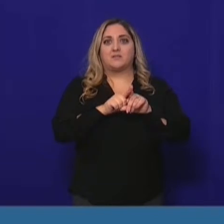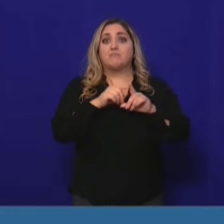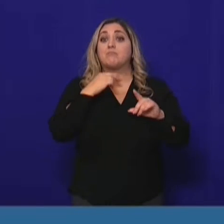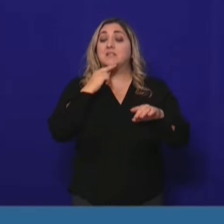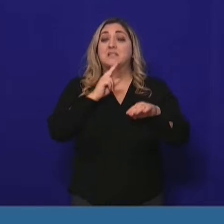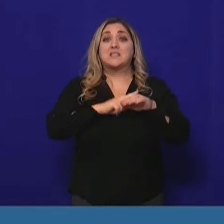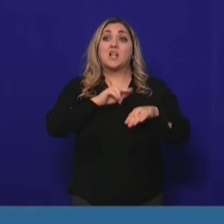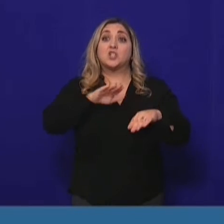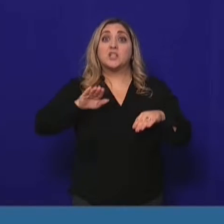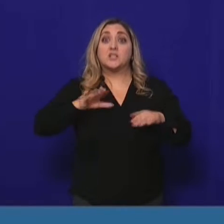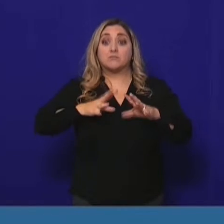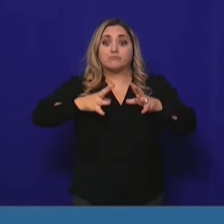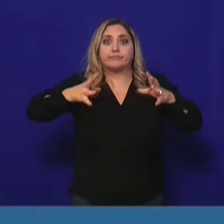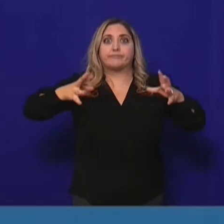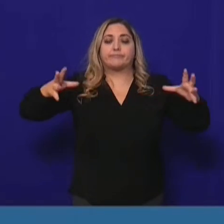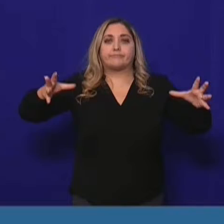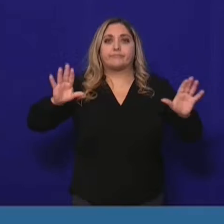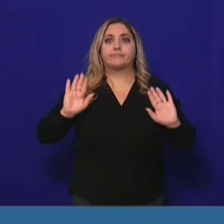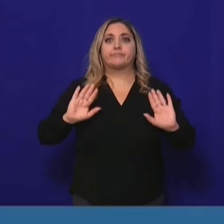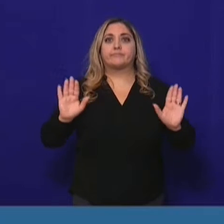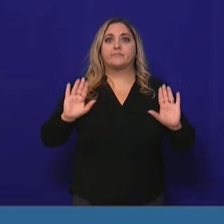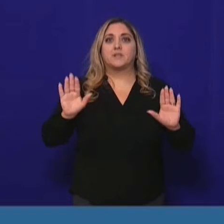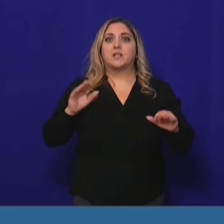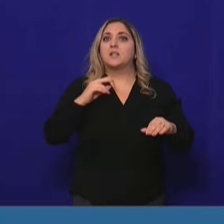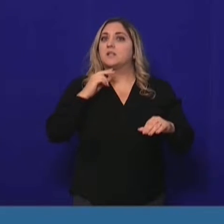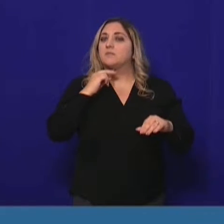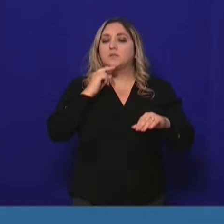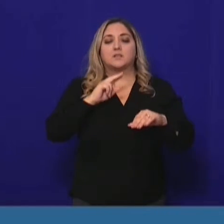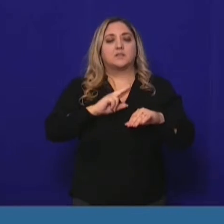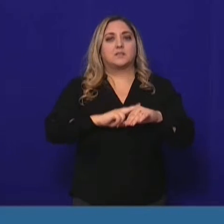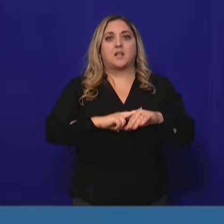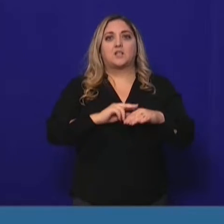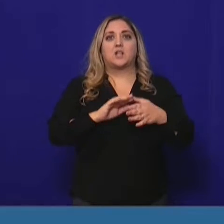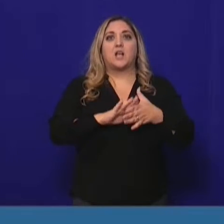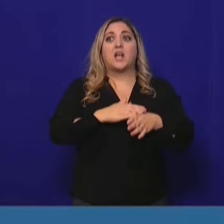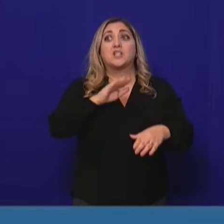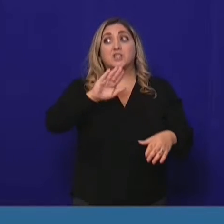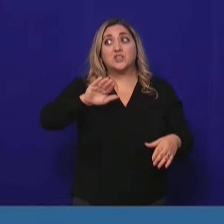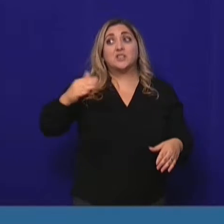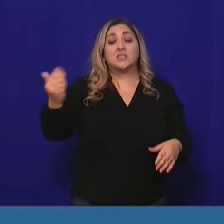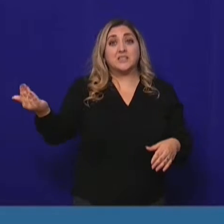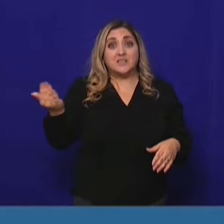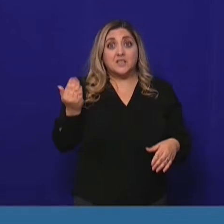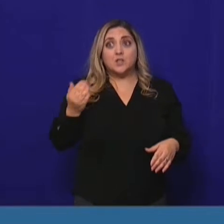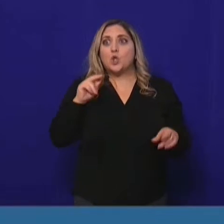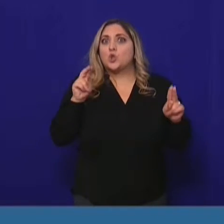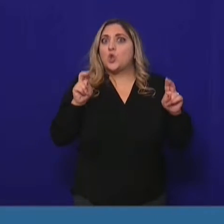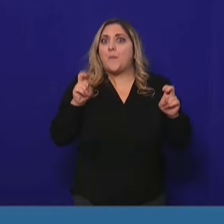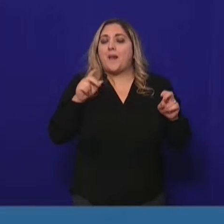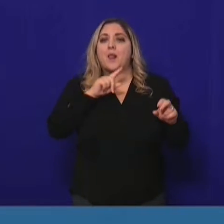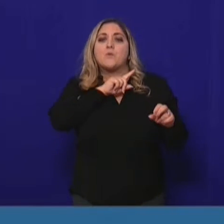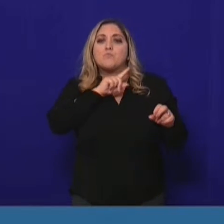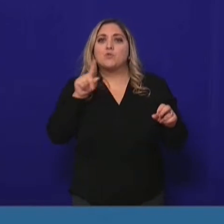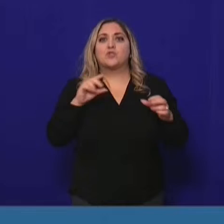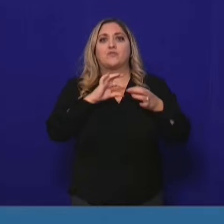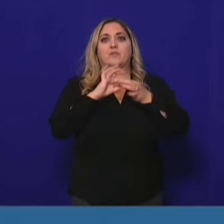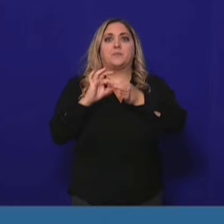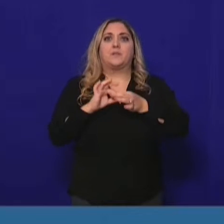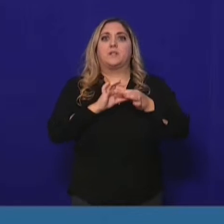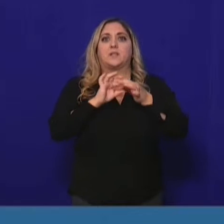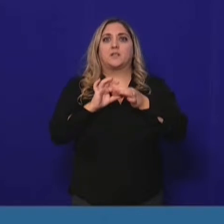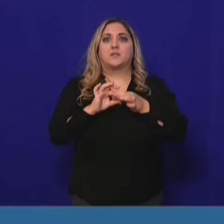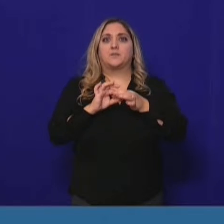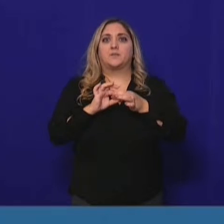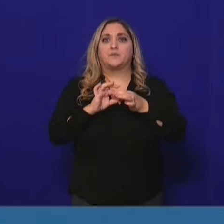tagħna għaliex jekk int ħajkollok nies oħrajn mistednin ħatkun qiegħed iġib nies li s-soltu ma jkunux flimkien u allura riskju